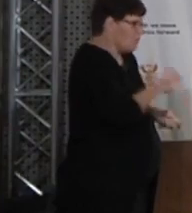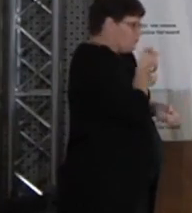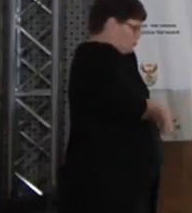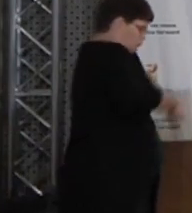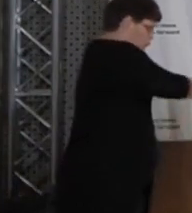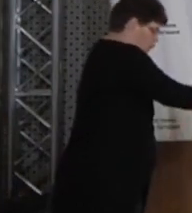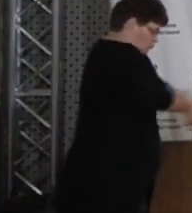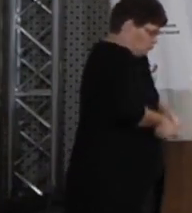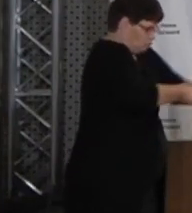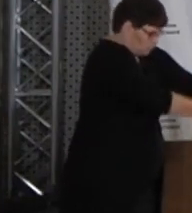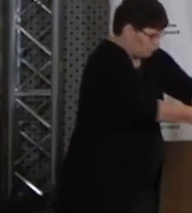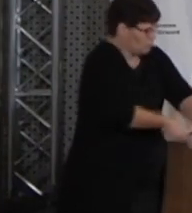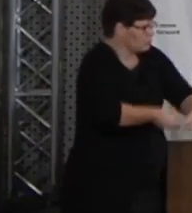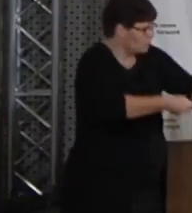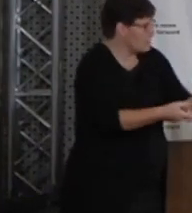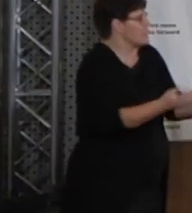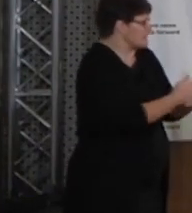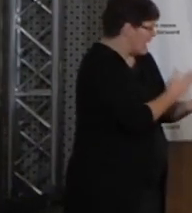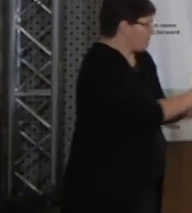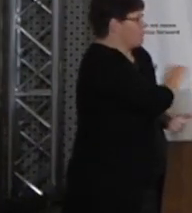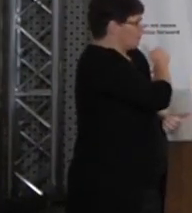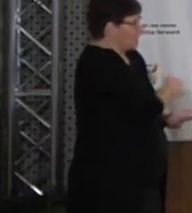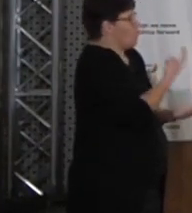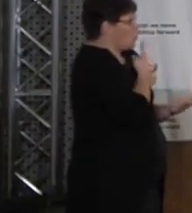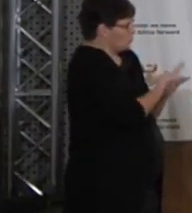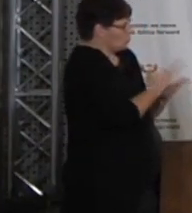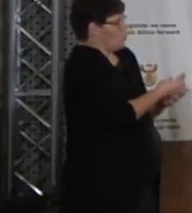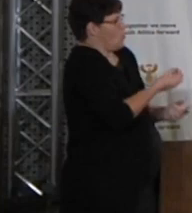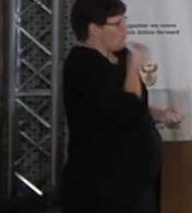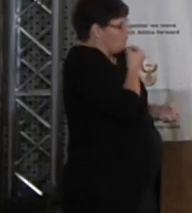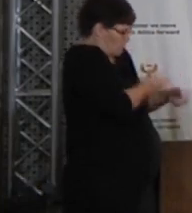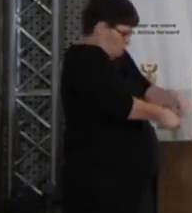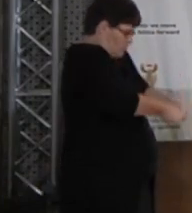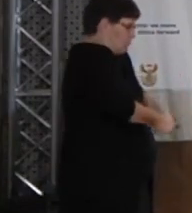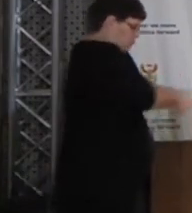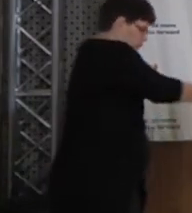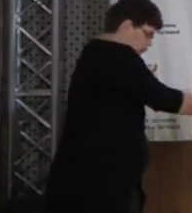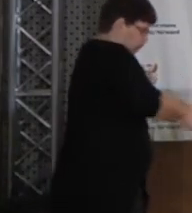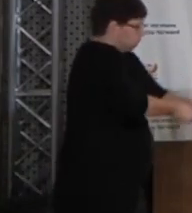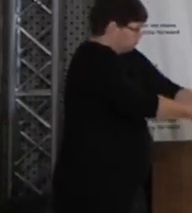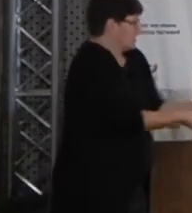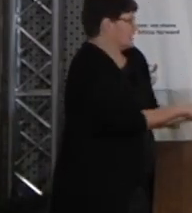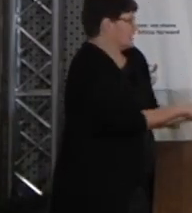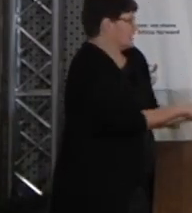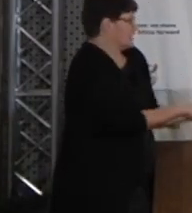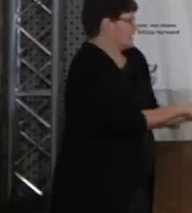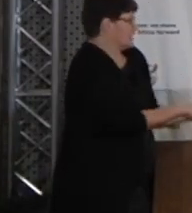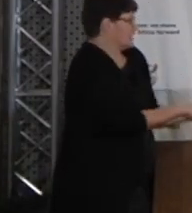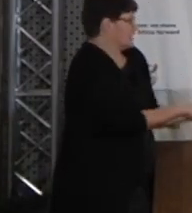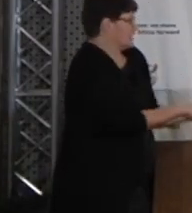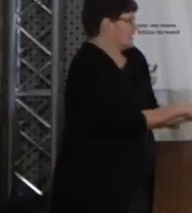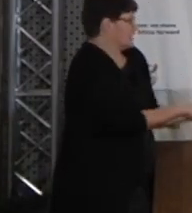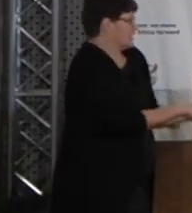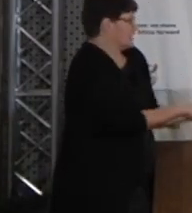and sometimes municipalities deal with that a lot. So yes, but would also appeal to people who